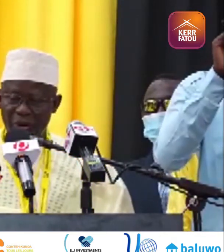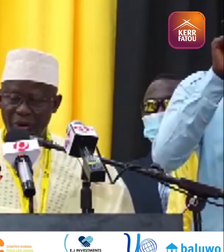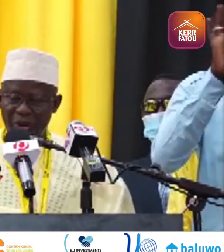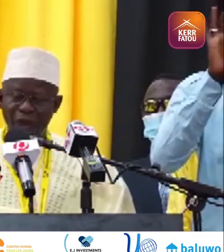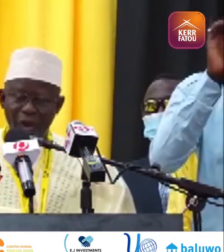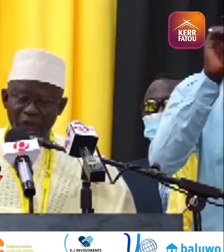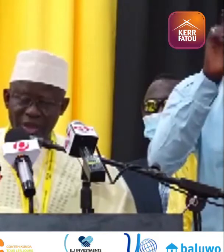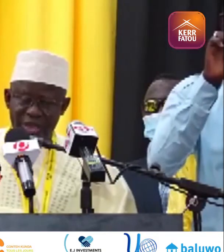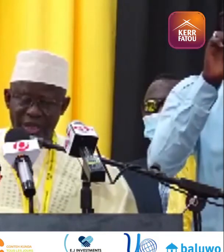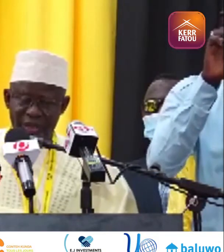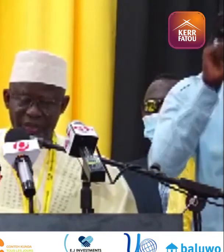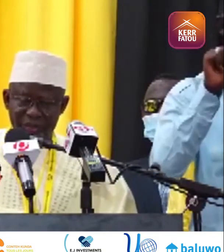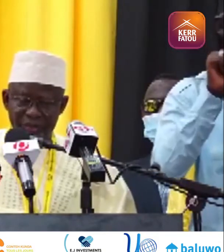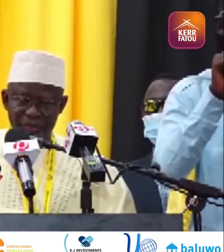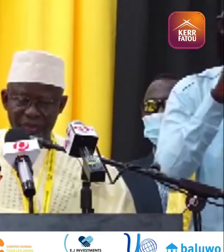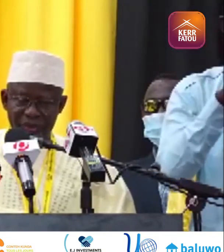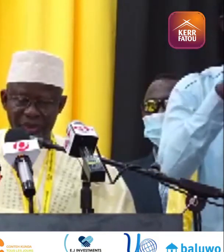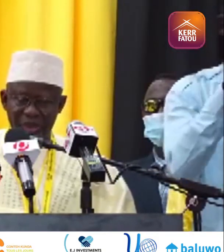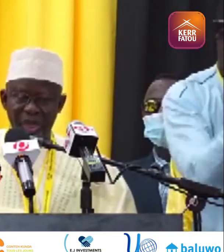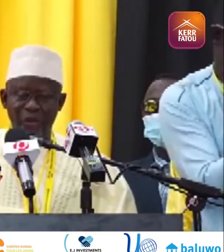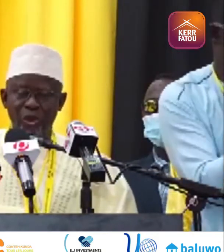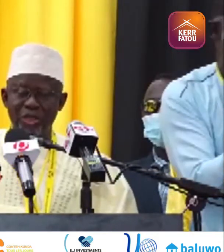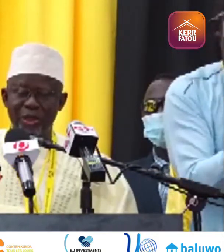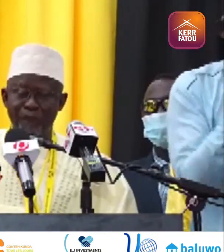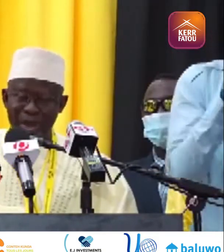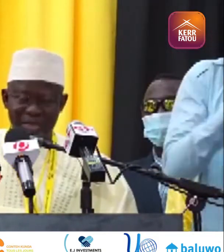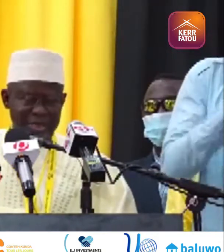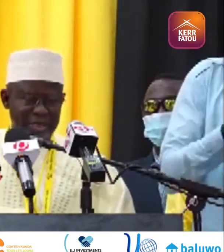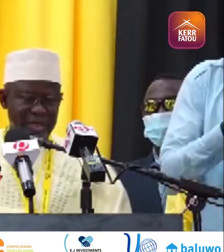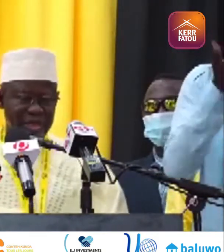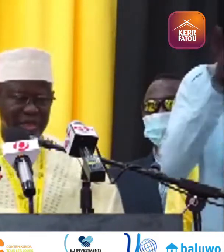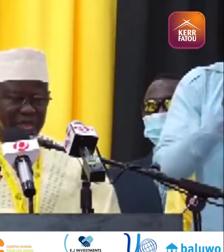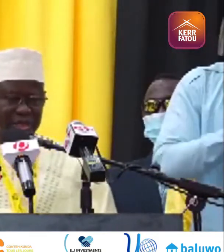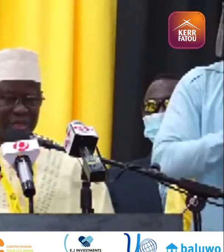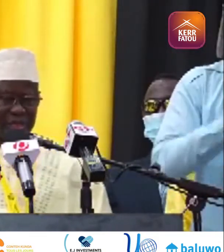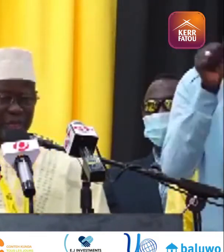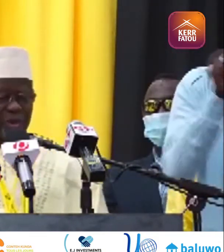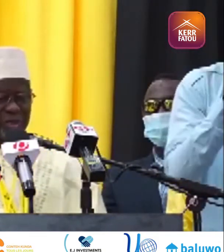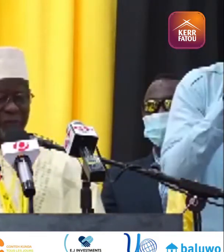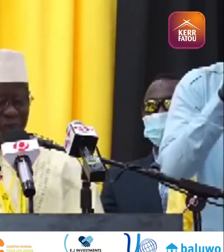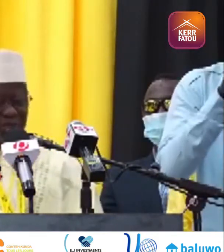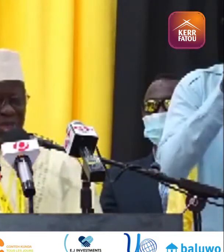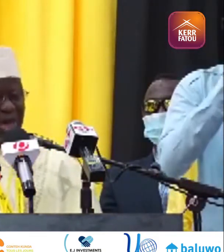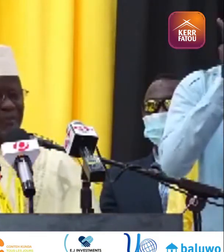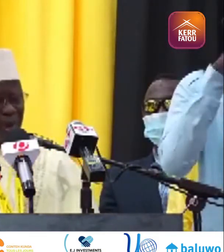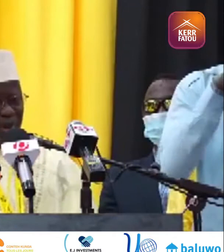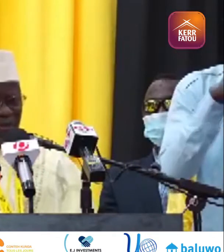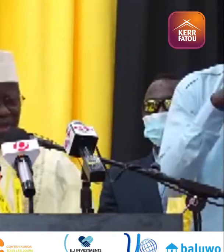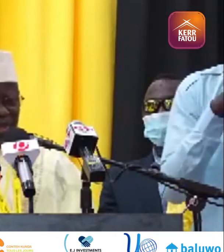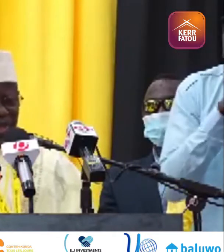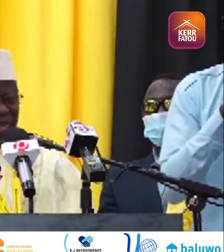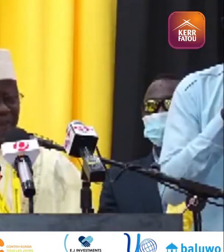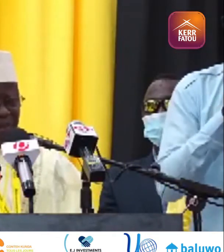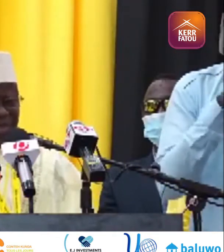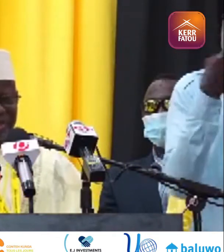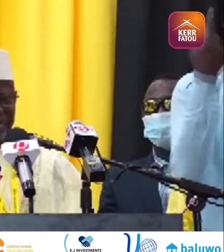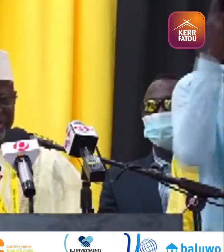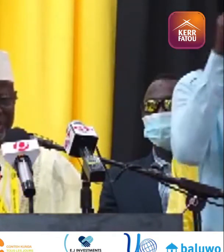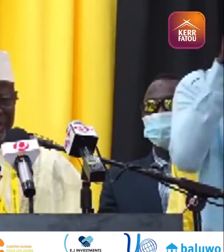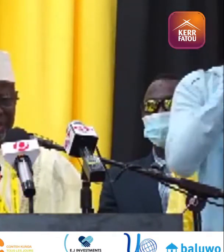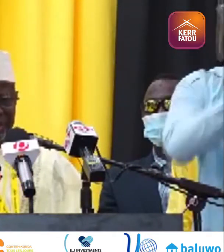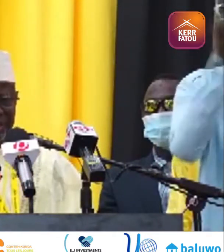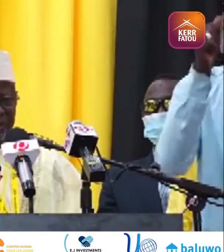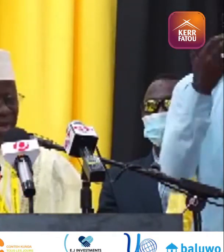for a fundraiser. It was the best, it was the first and probably the